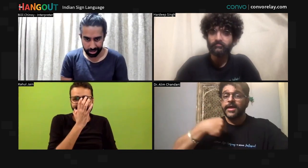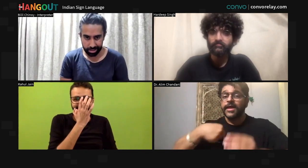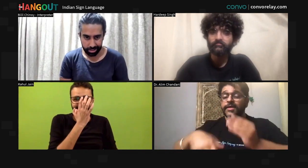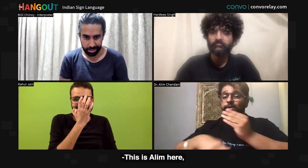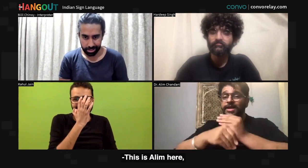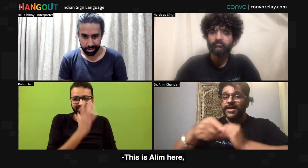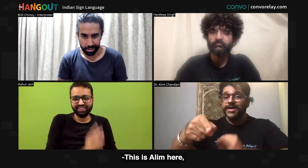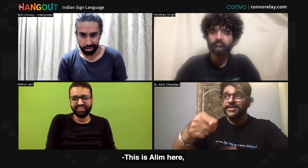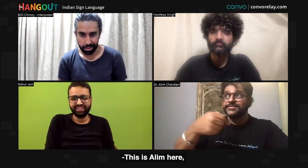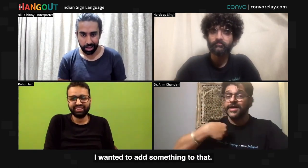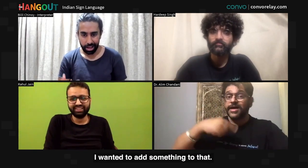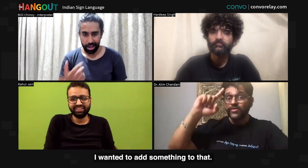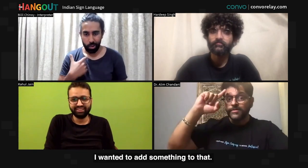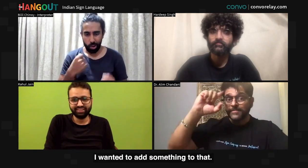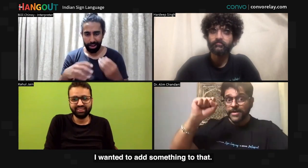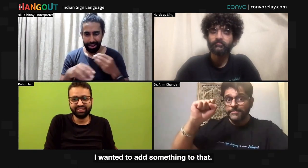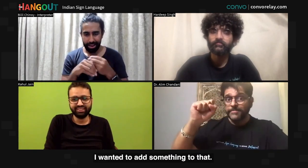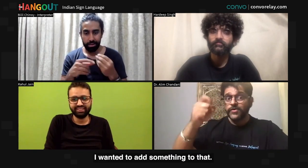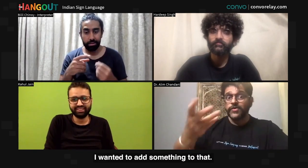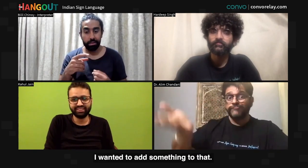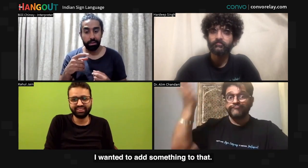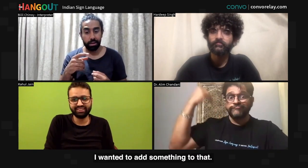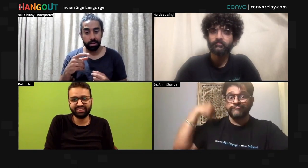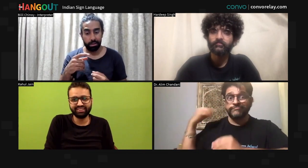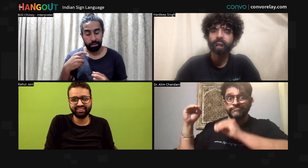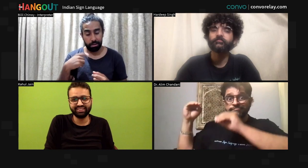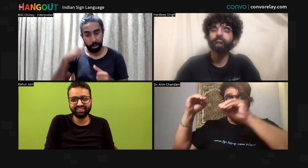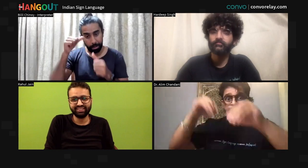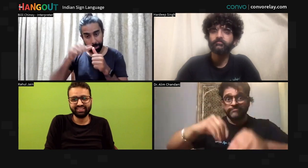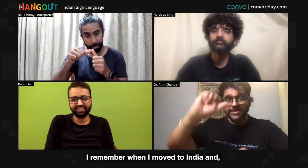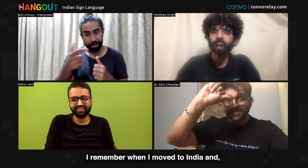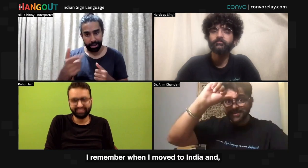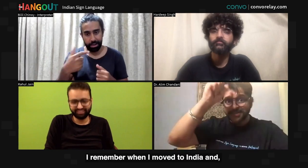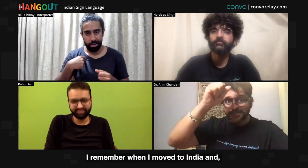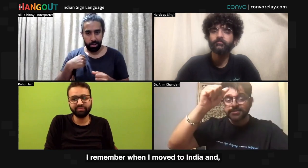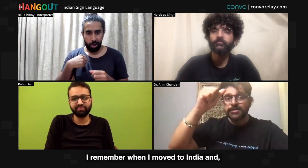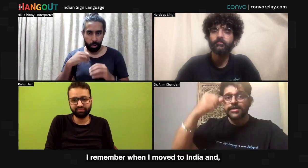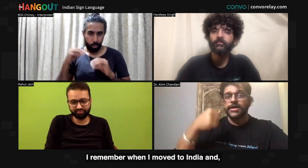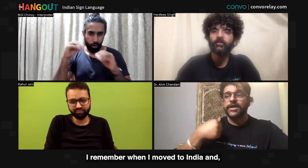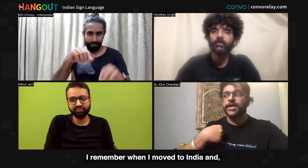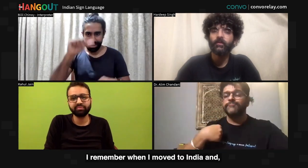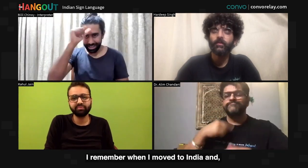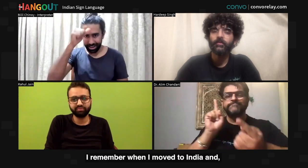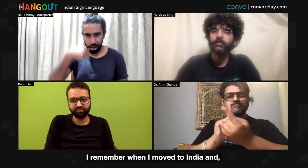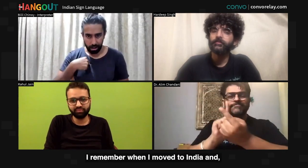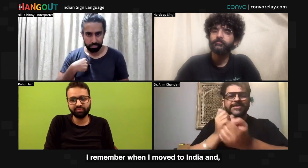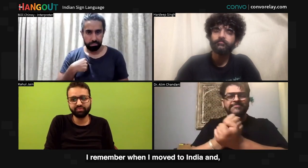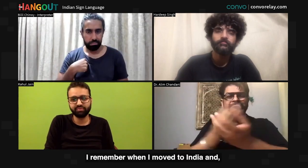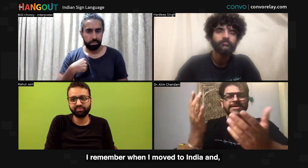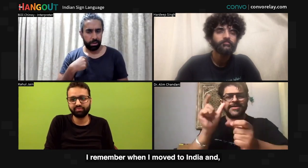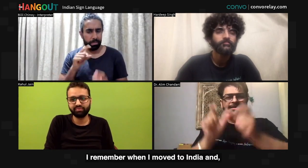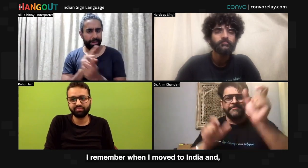And this is Aleem here. I wanted to add something to that. I remember, uh, when I moved to India